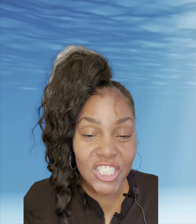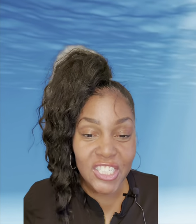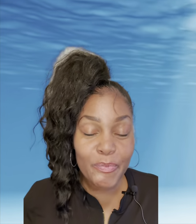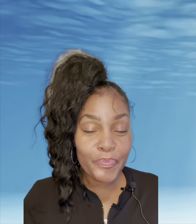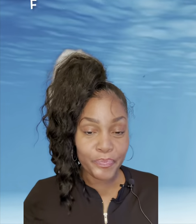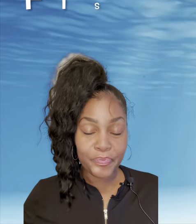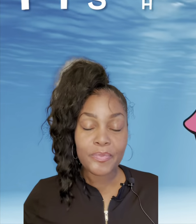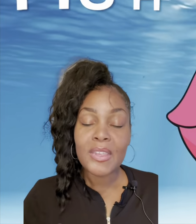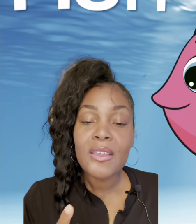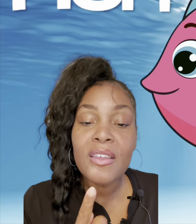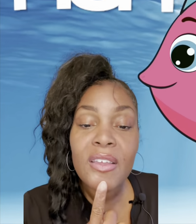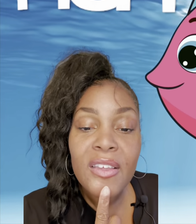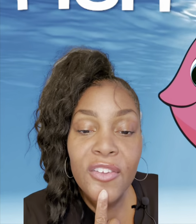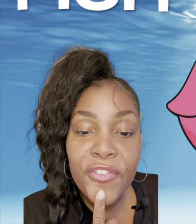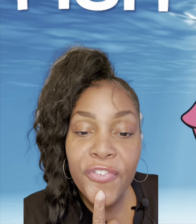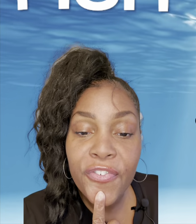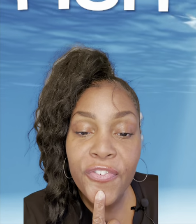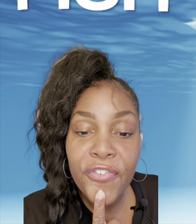Fish.